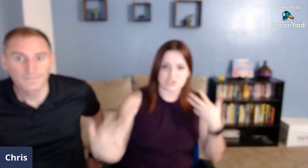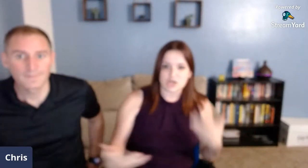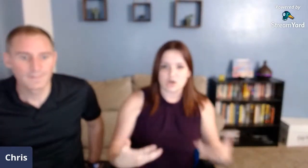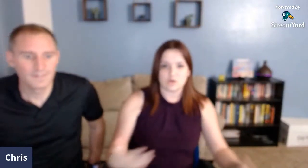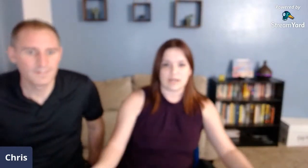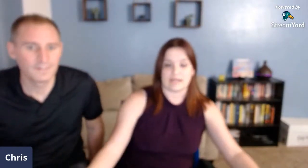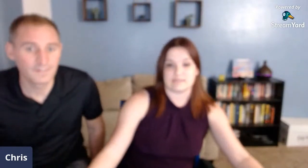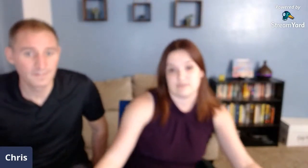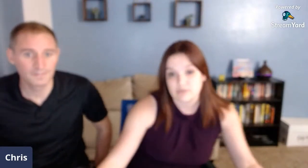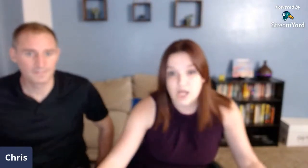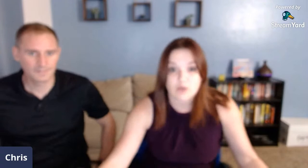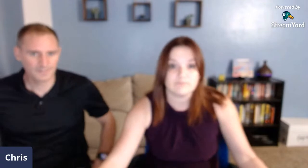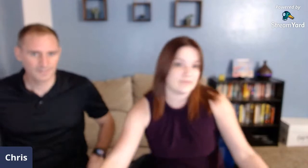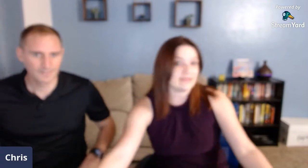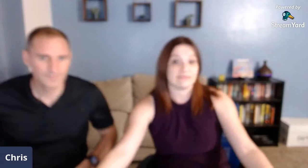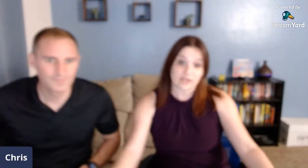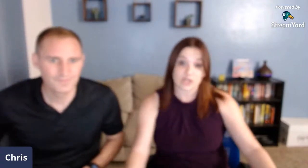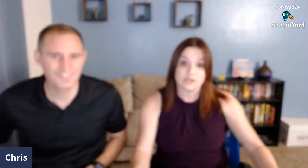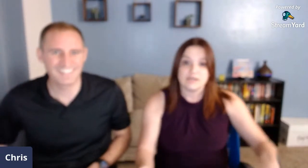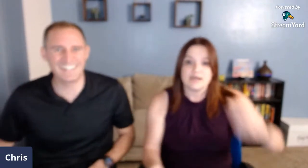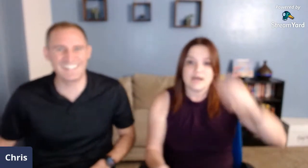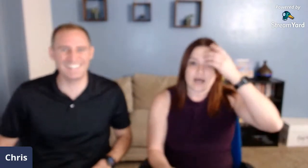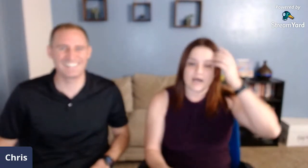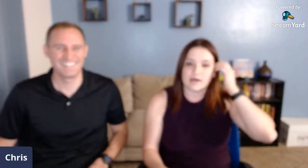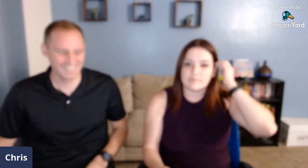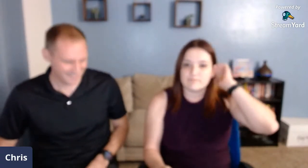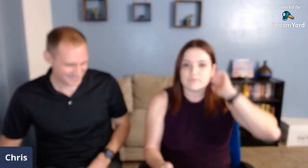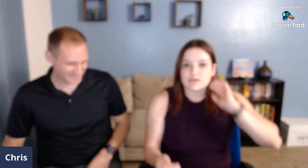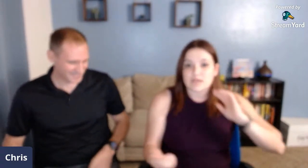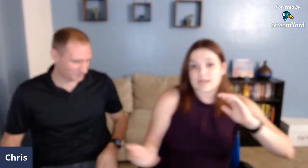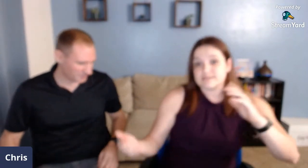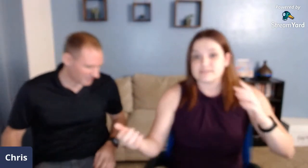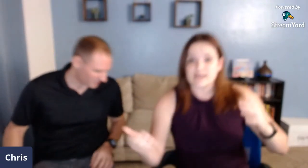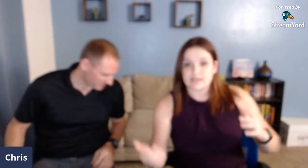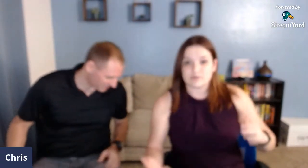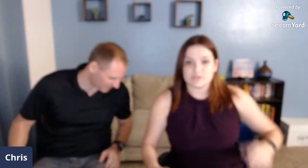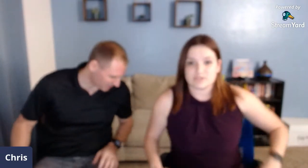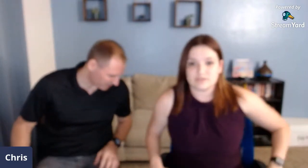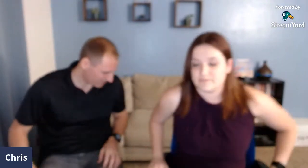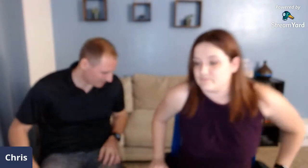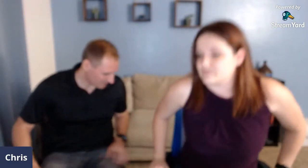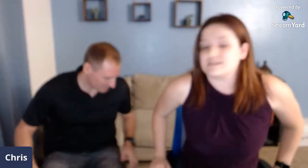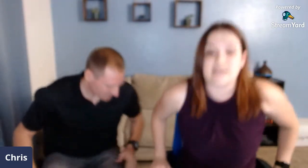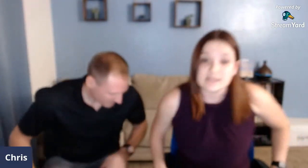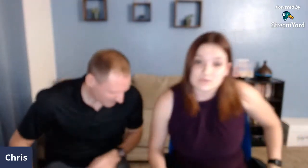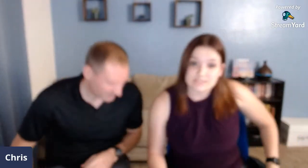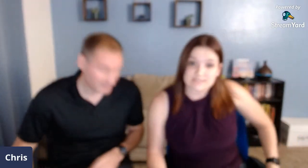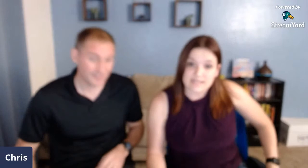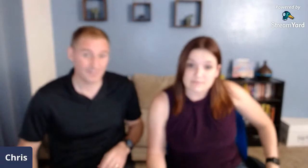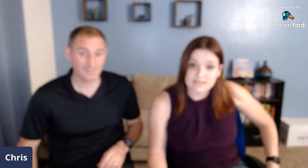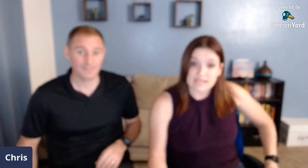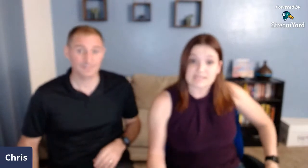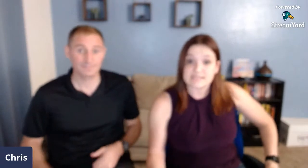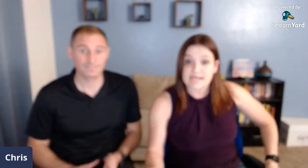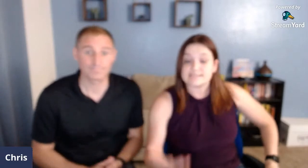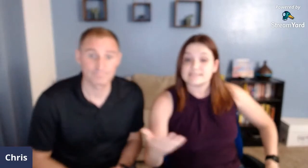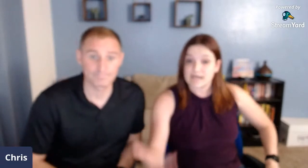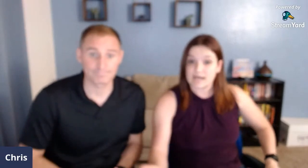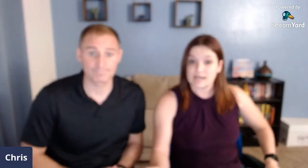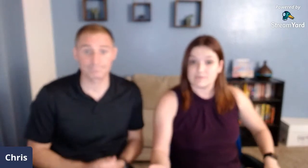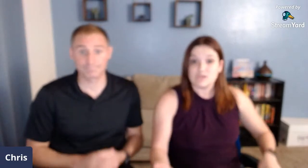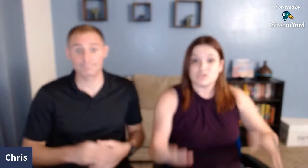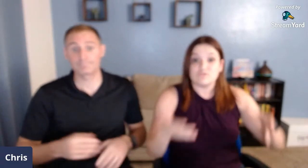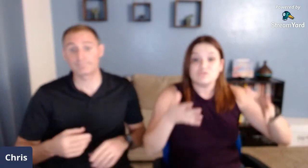definition and tone and to, get thinner. And sign language is the same thing. It